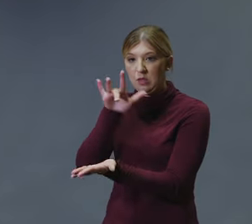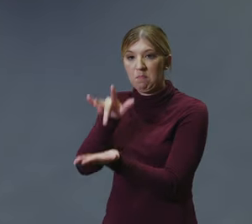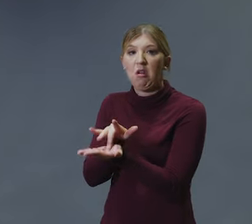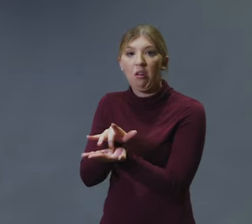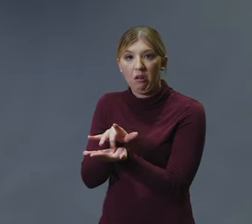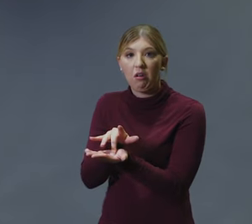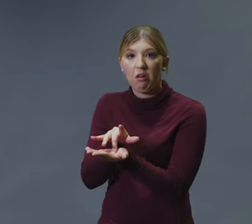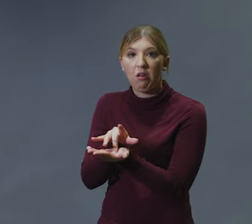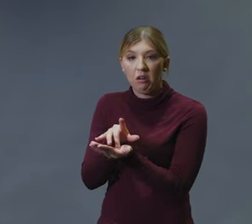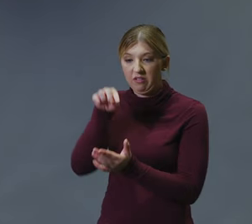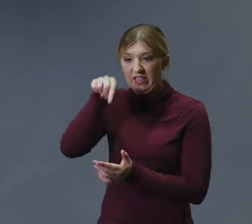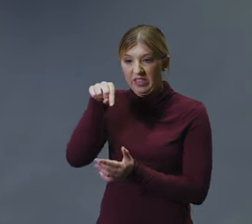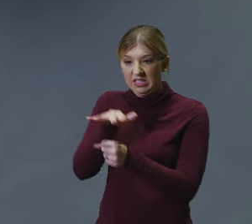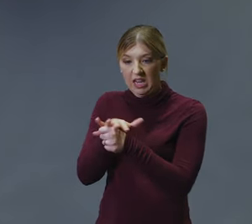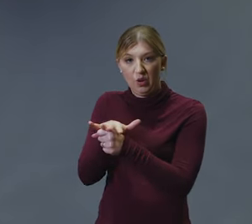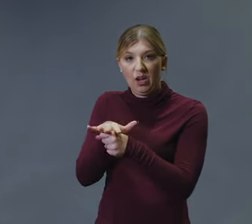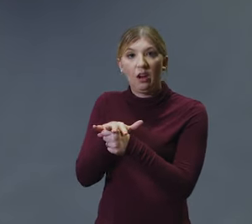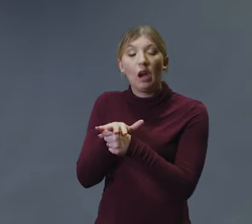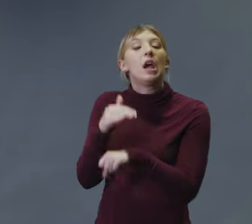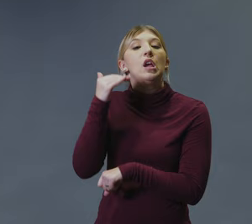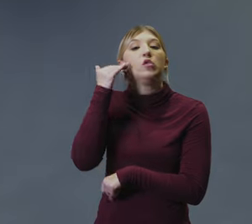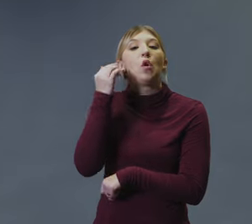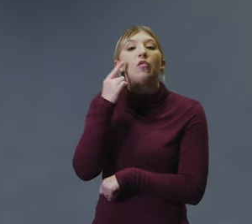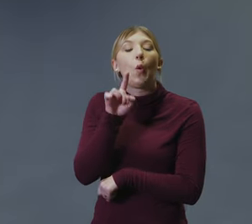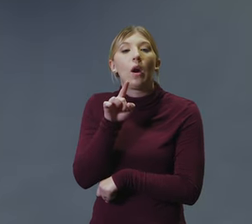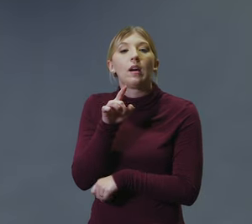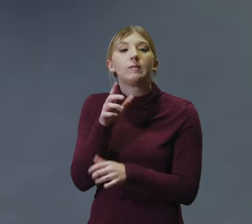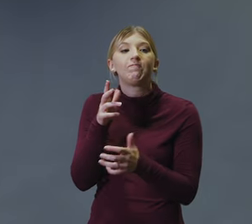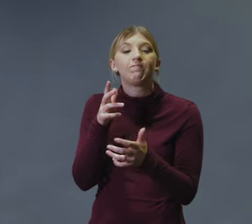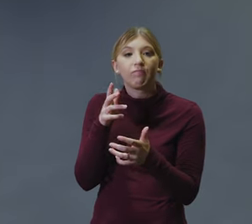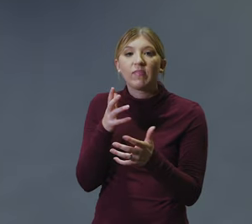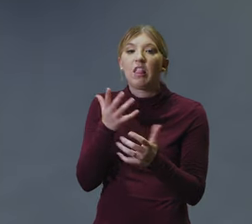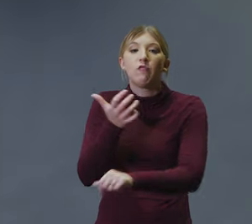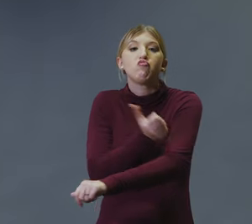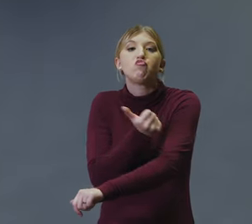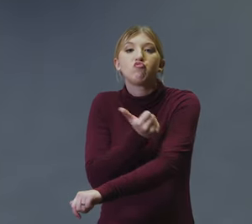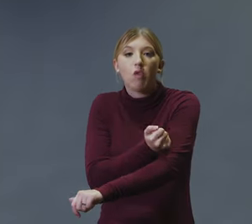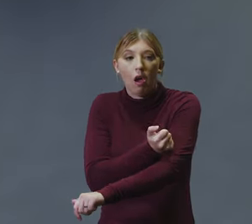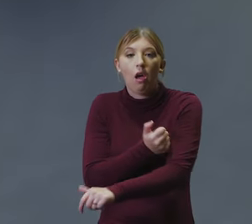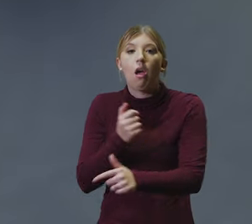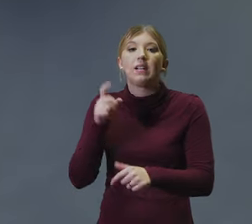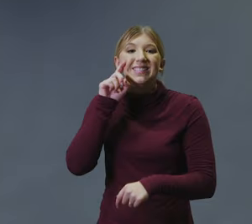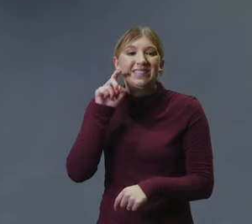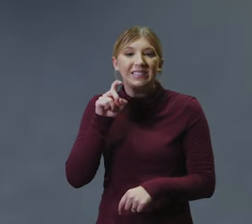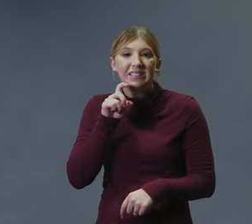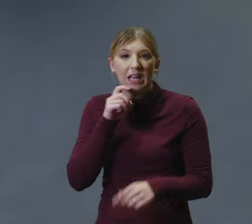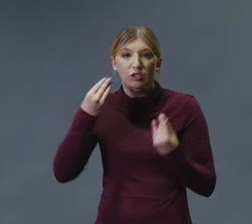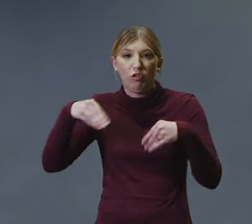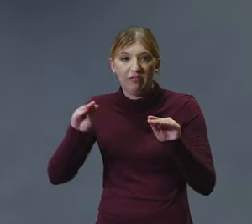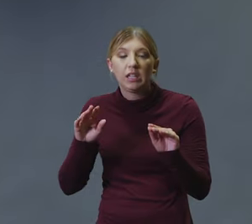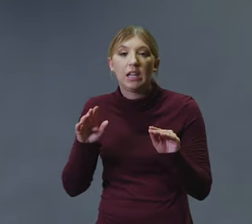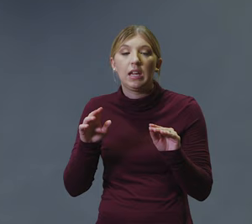here in this pocket, it's known for heavy drug trafficking and sex trafficking because of those